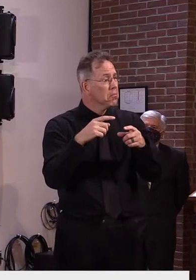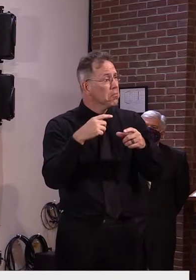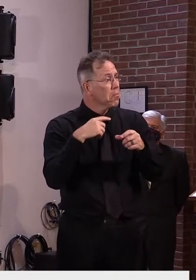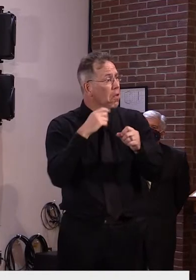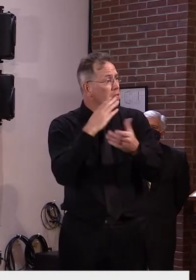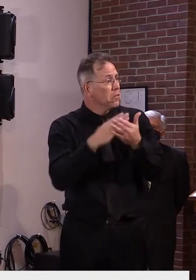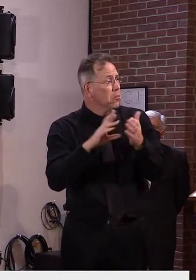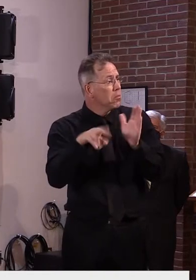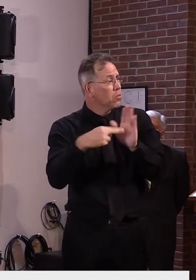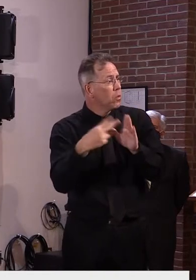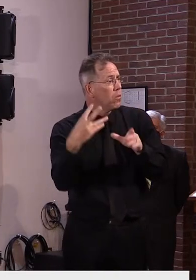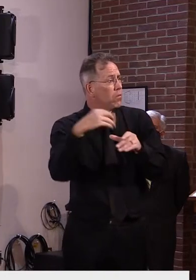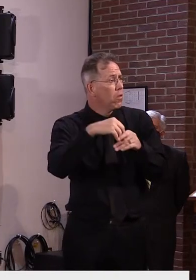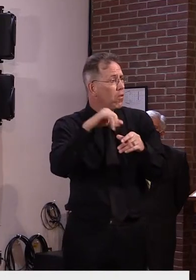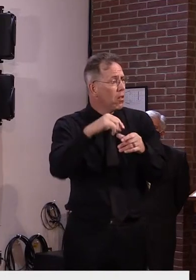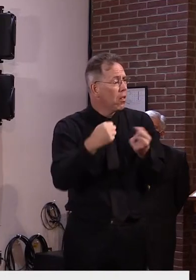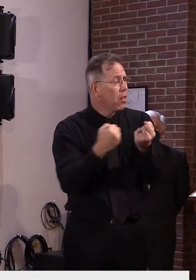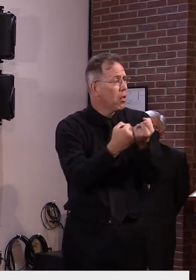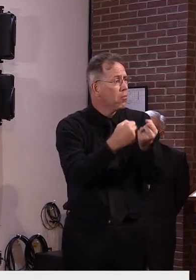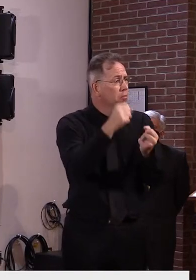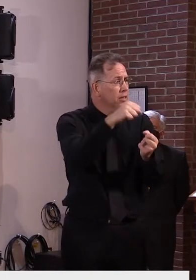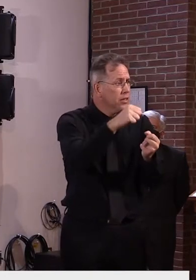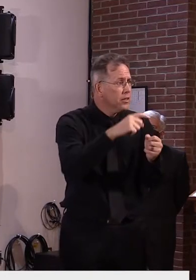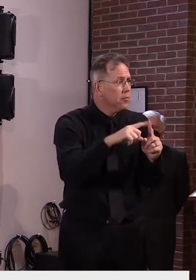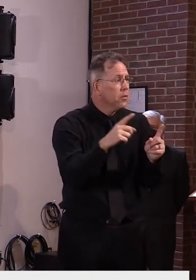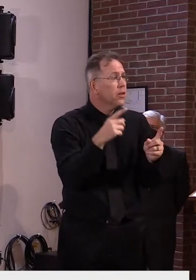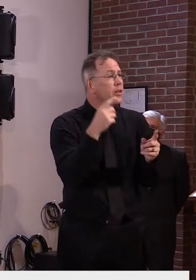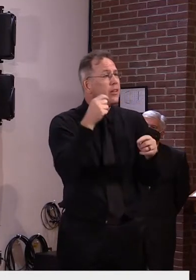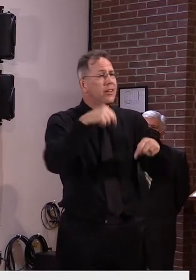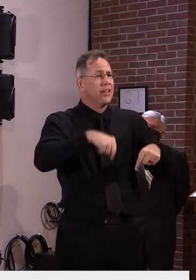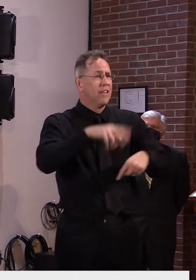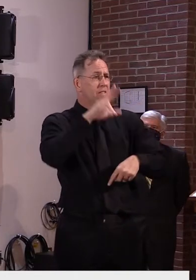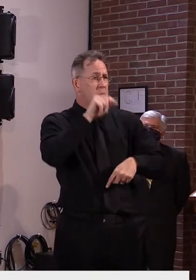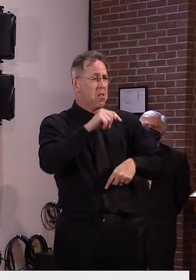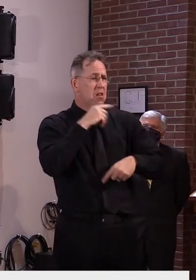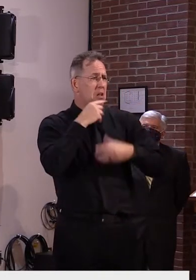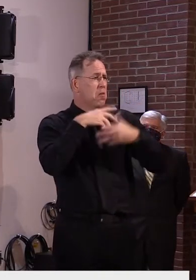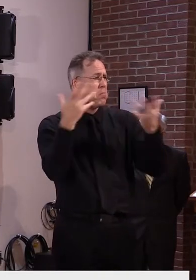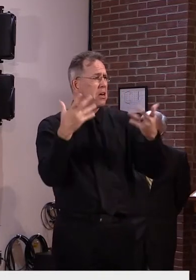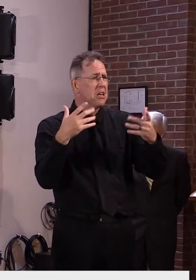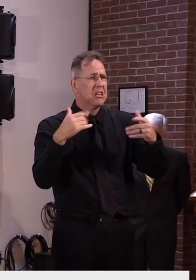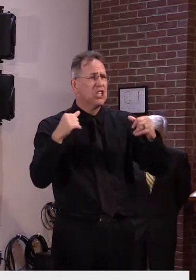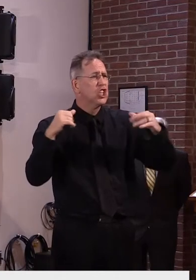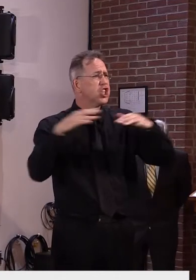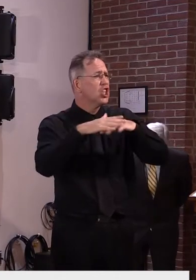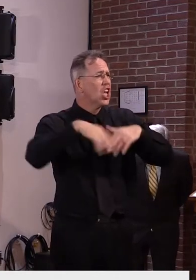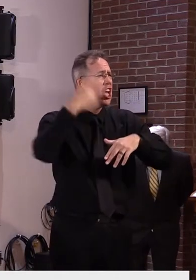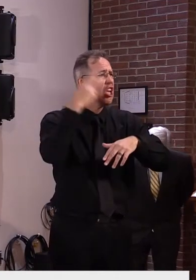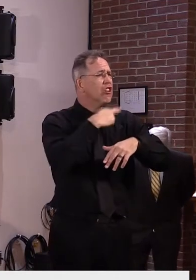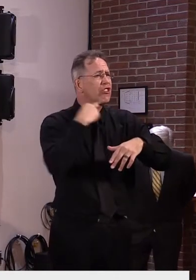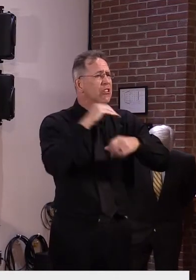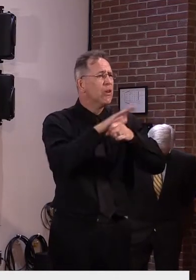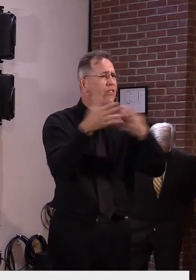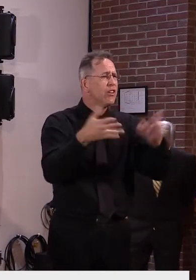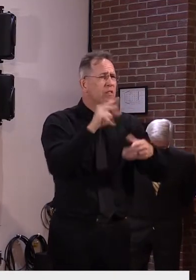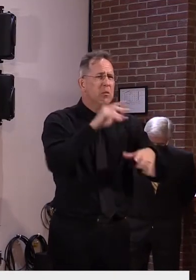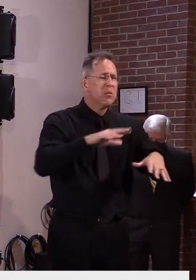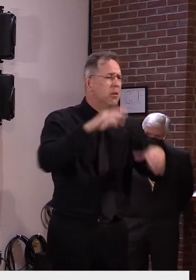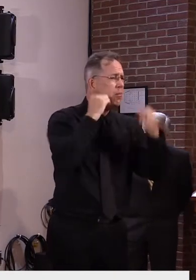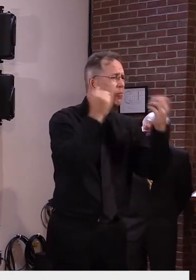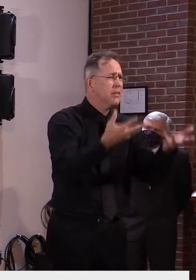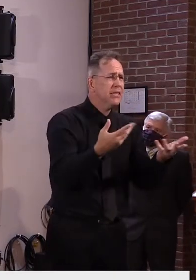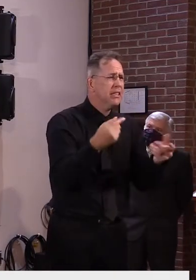role in our current low prevalence state than they might at a time when the prevalence is higher. And of course,